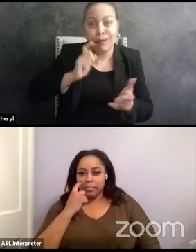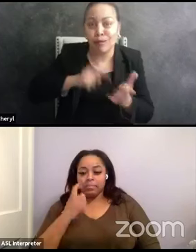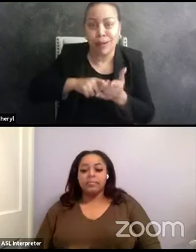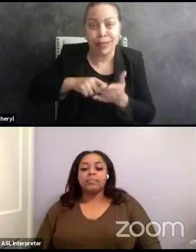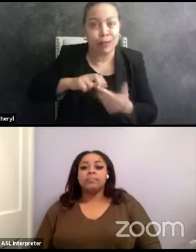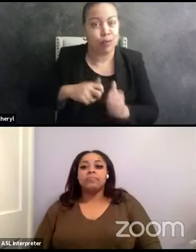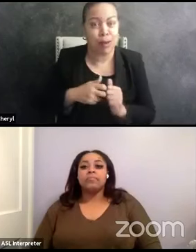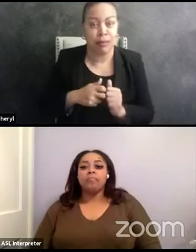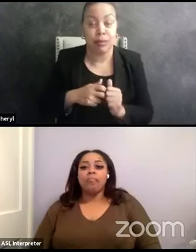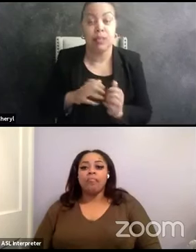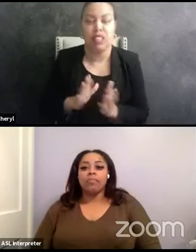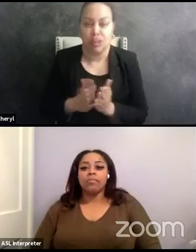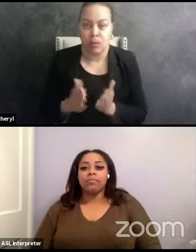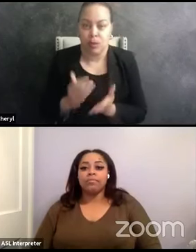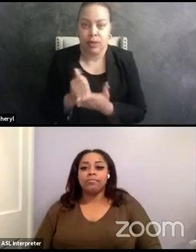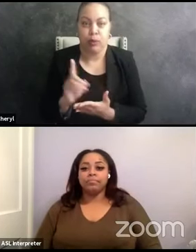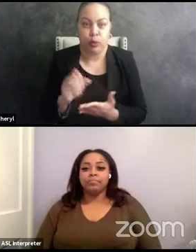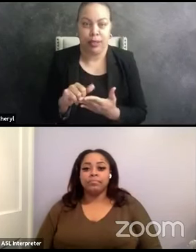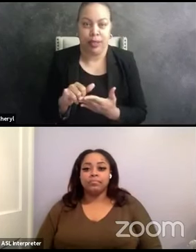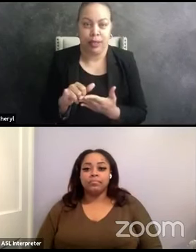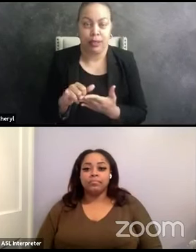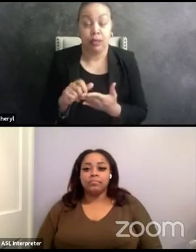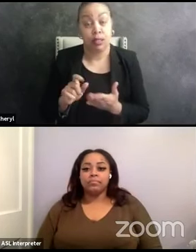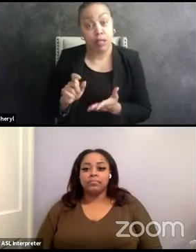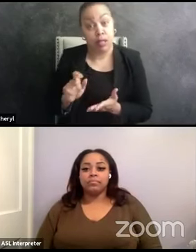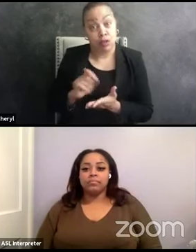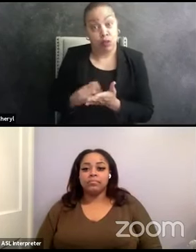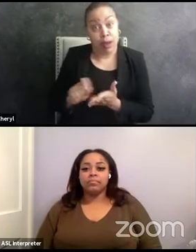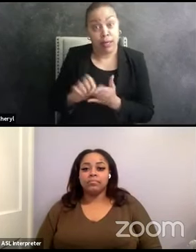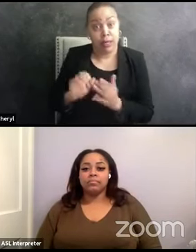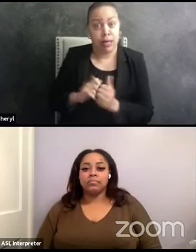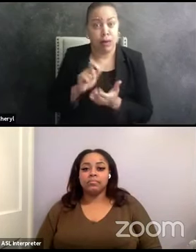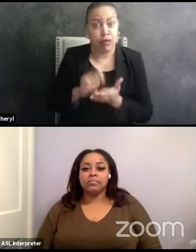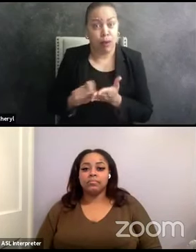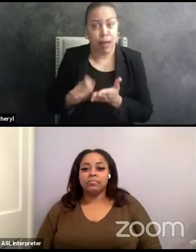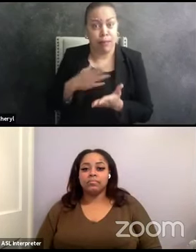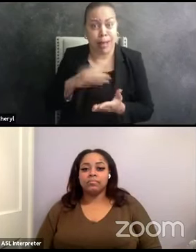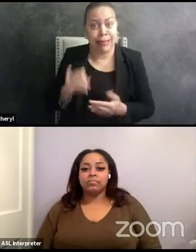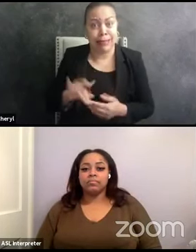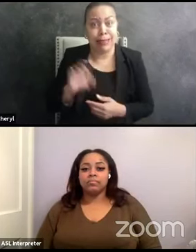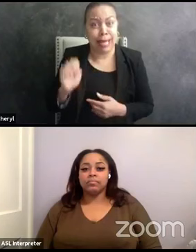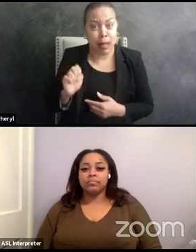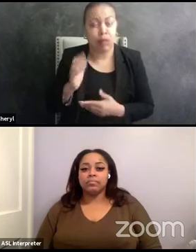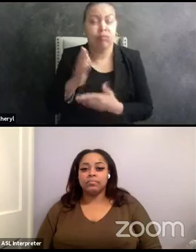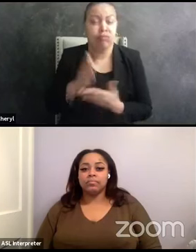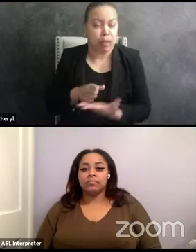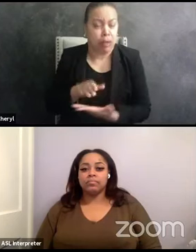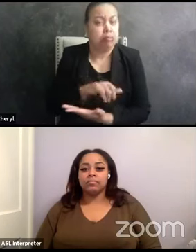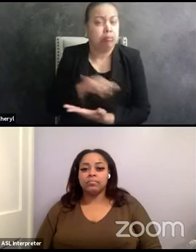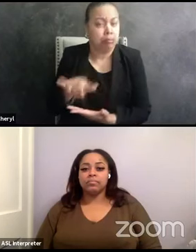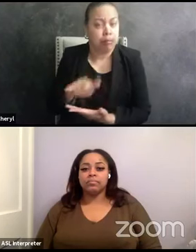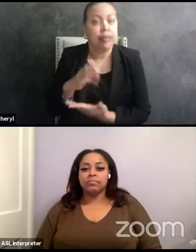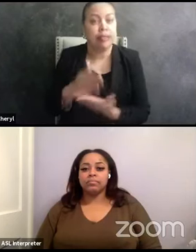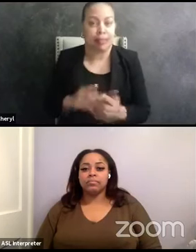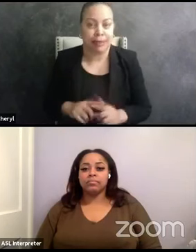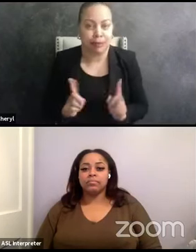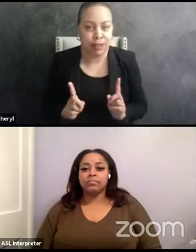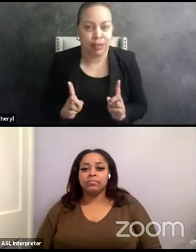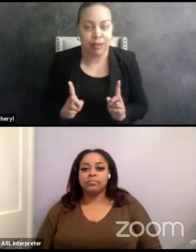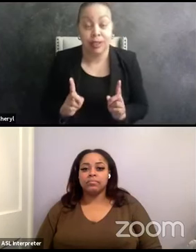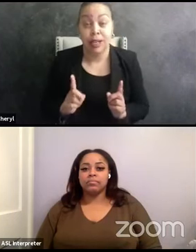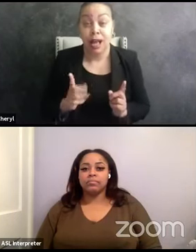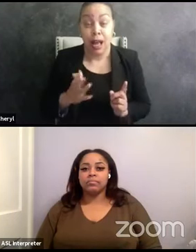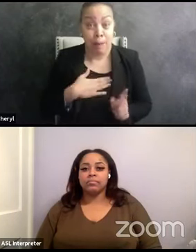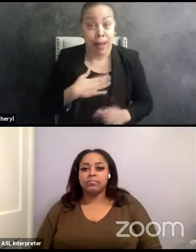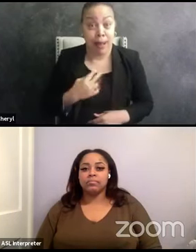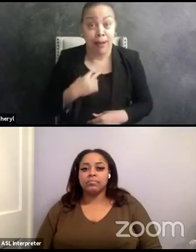the book to do. I think writing style wise, there are some similarities and differences. I want everything I write to sound like me. And